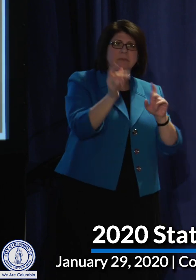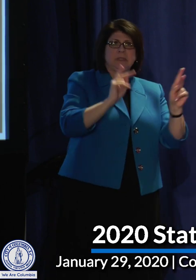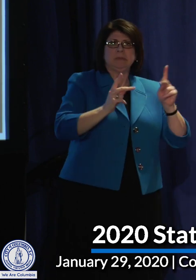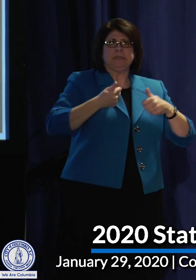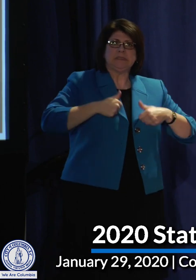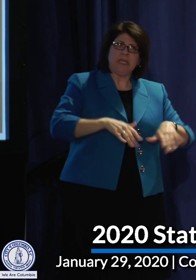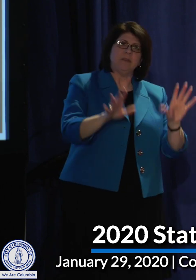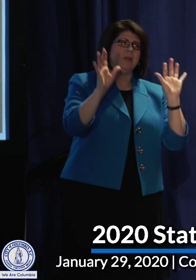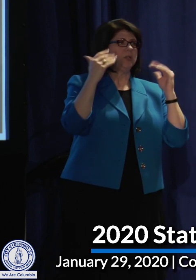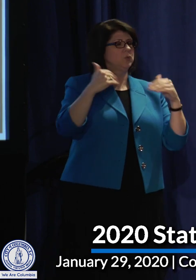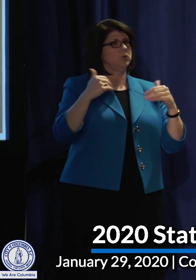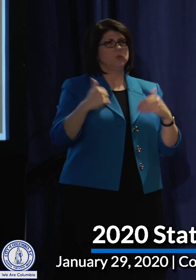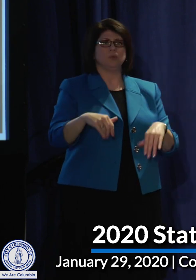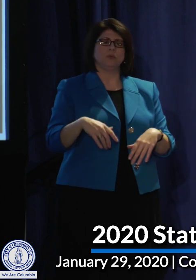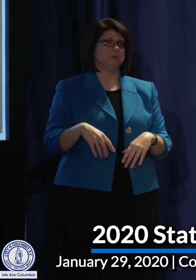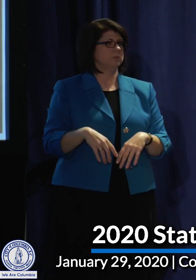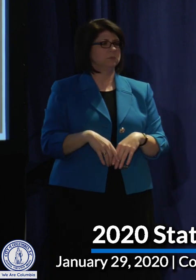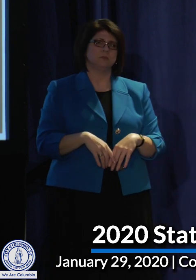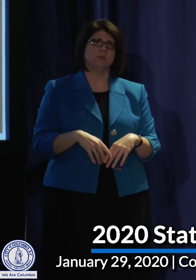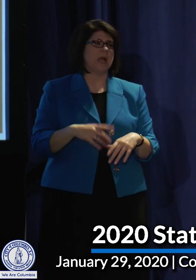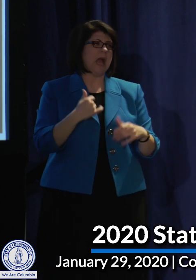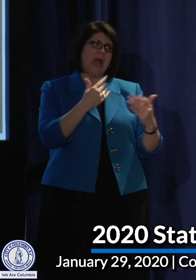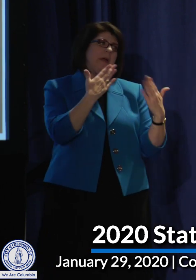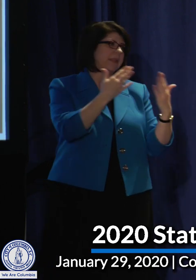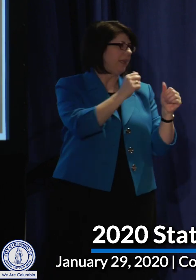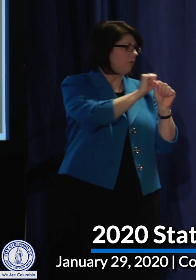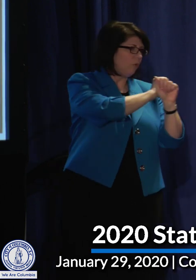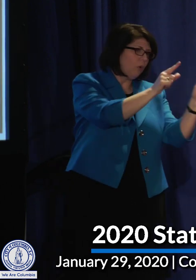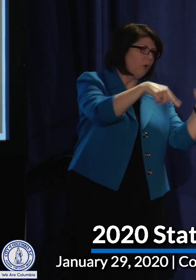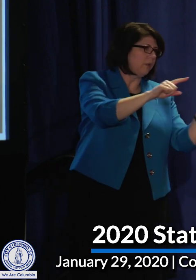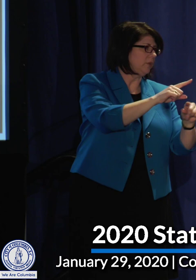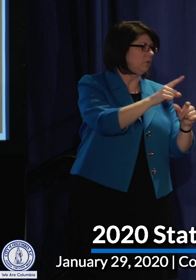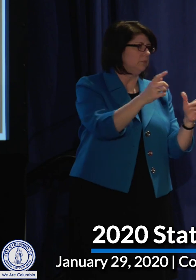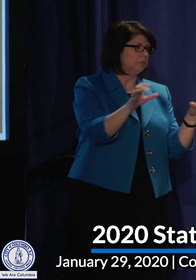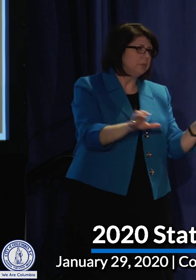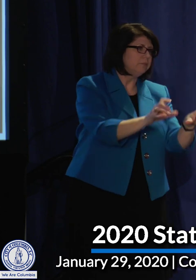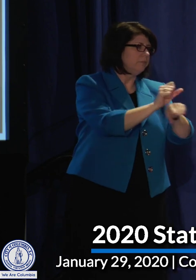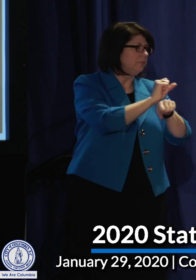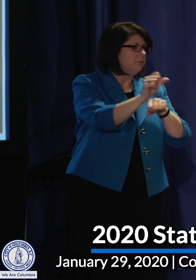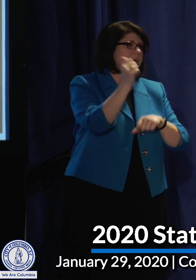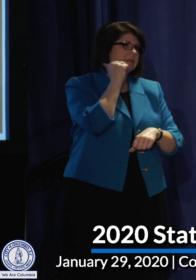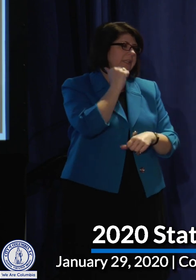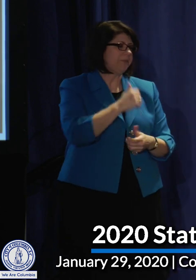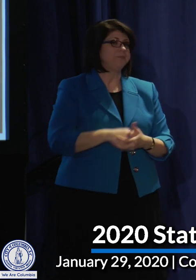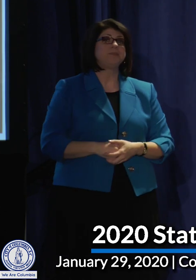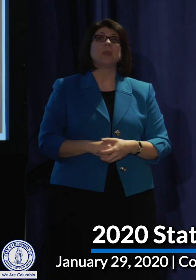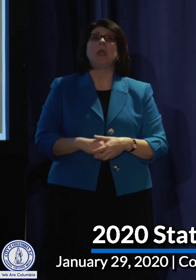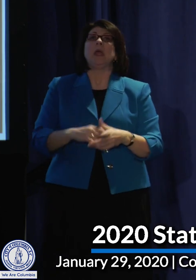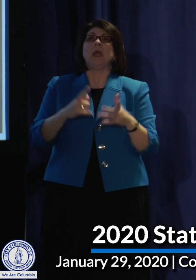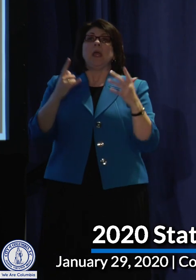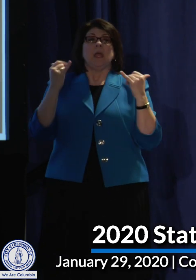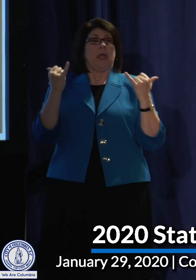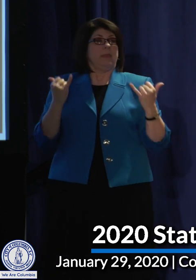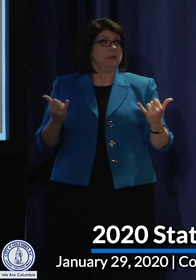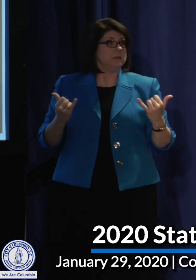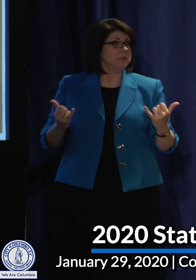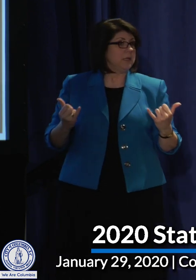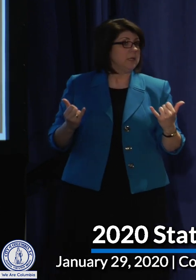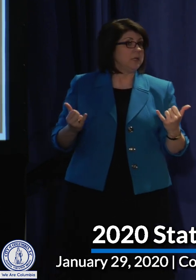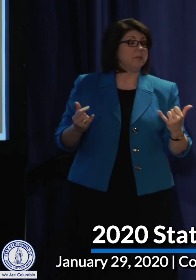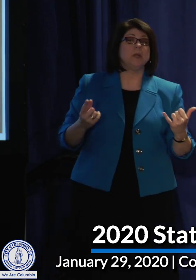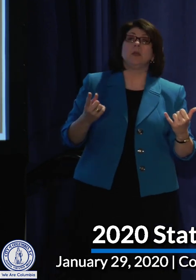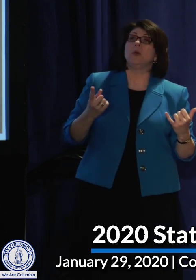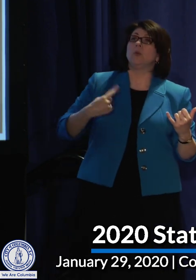it just cannot be understated, and I thank each one of you for what you do every day. At this time,